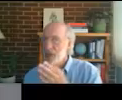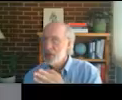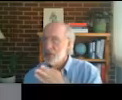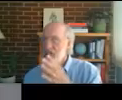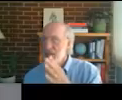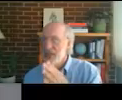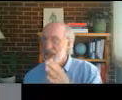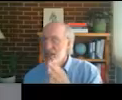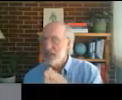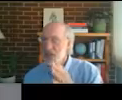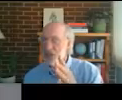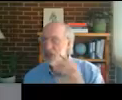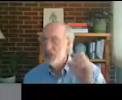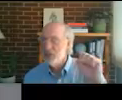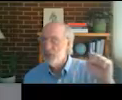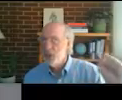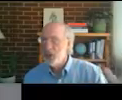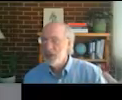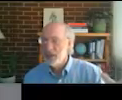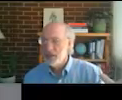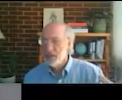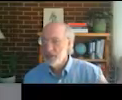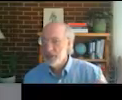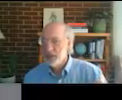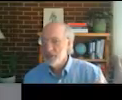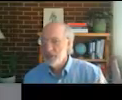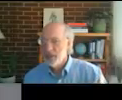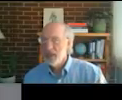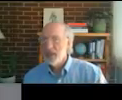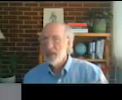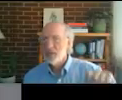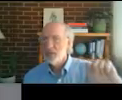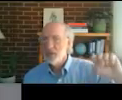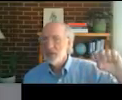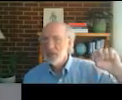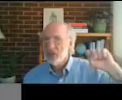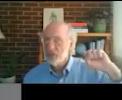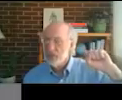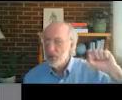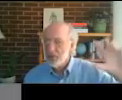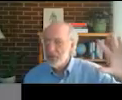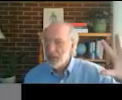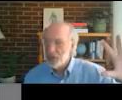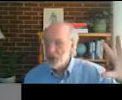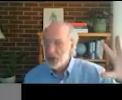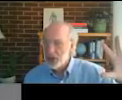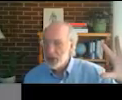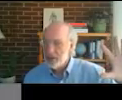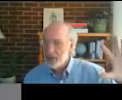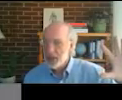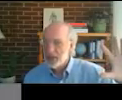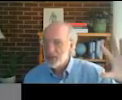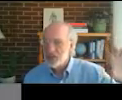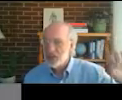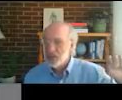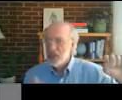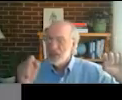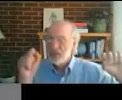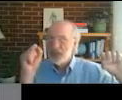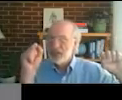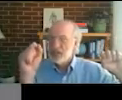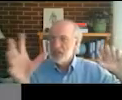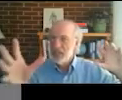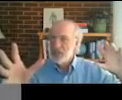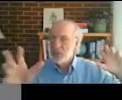that occurs in the condition of wanting something. In other words, there's motivation in place.